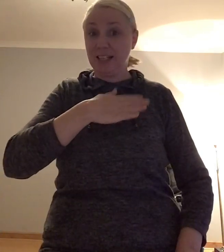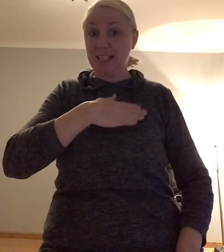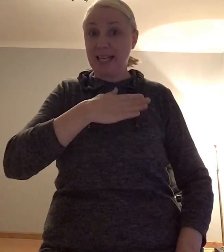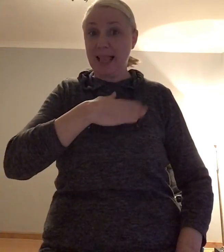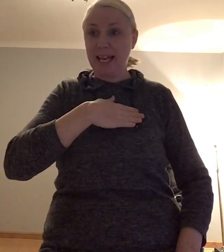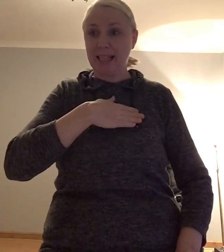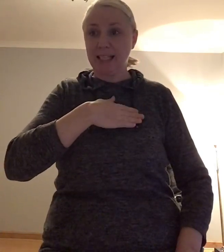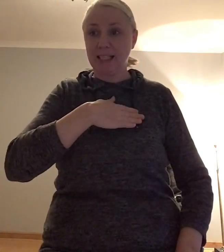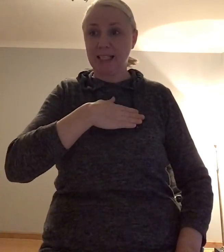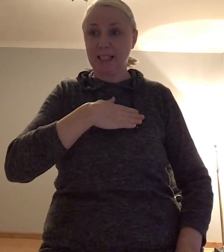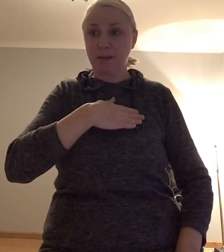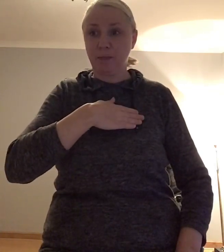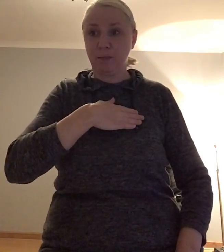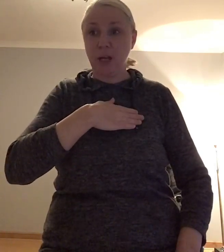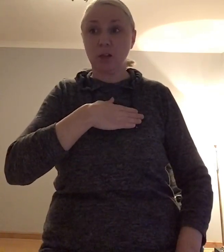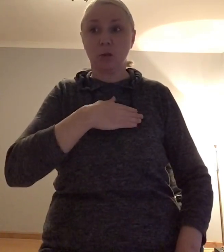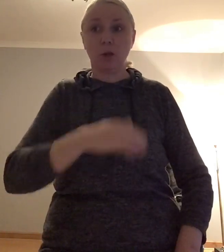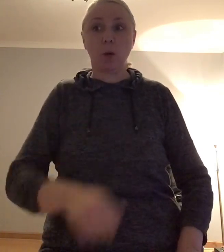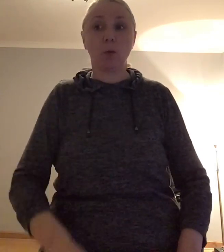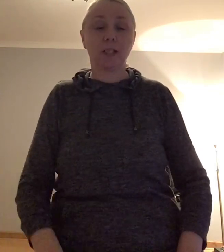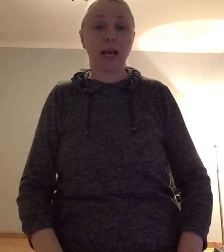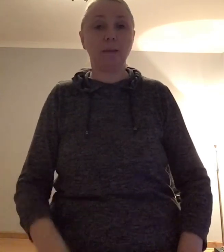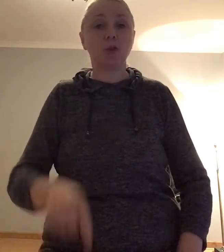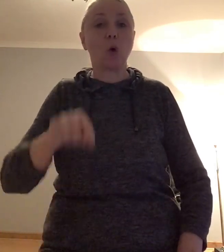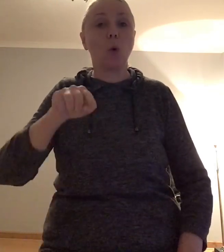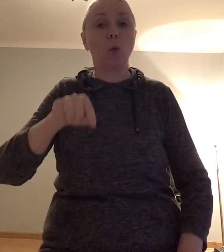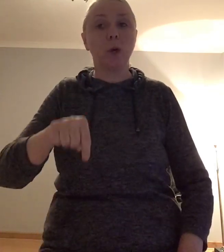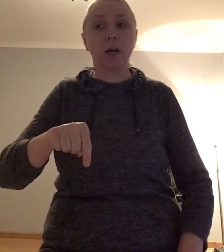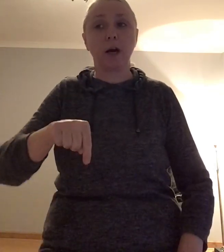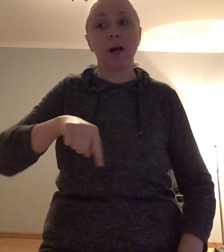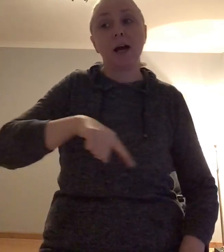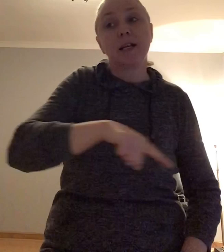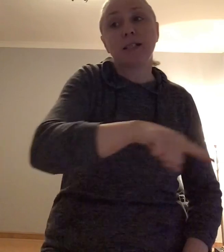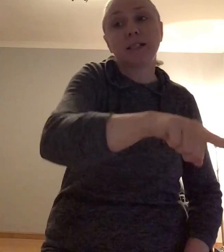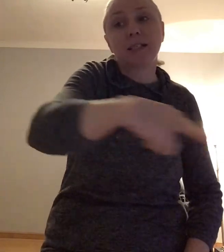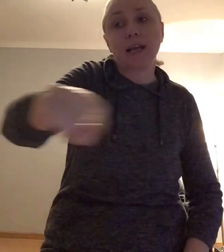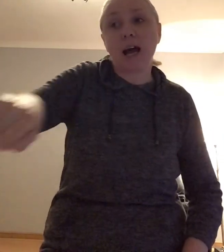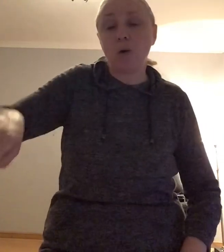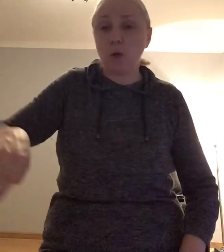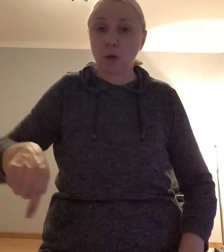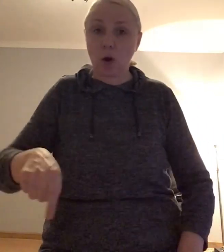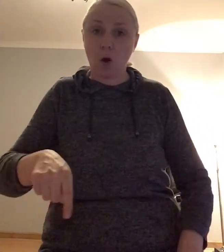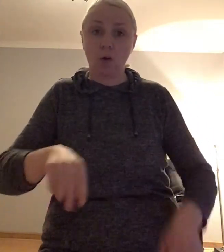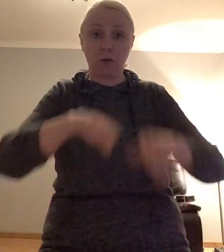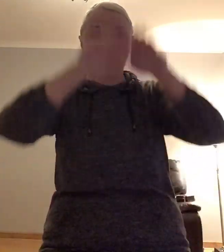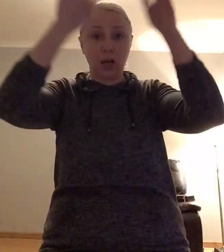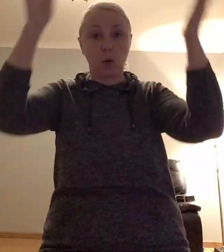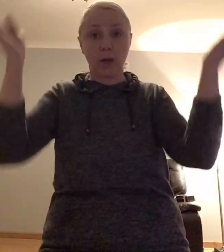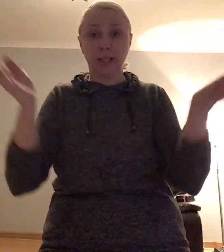this, I like this. So I'll do that one more time. So we're south of the